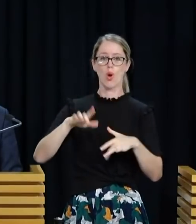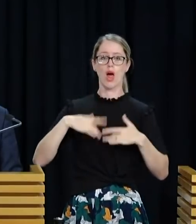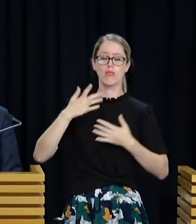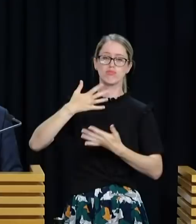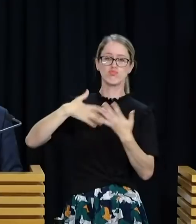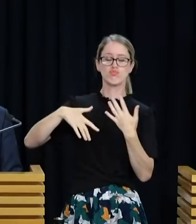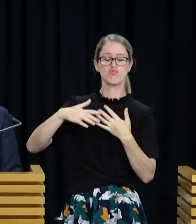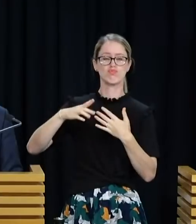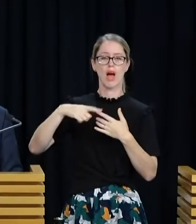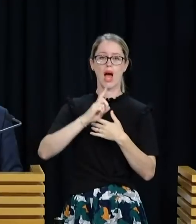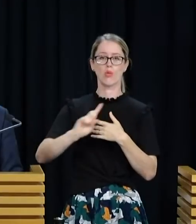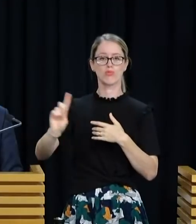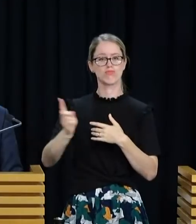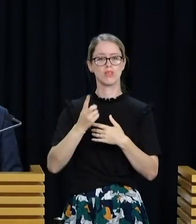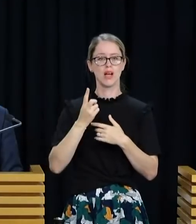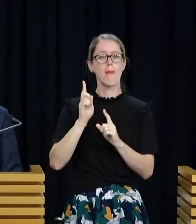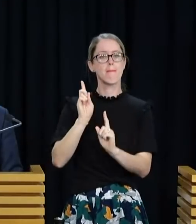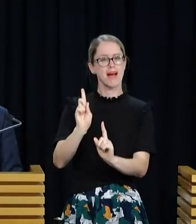they're